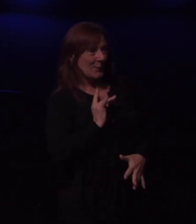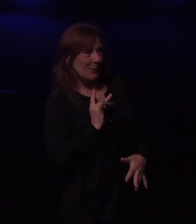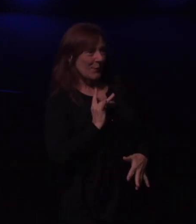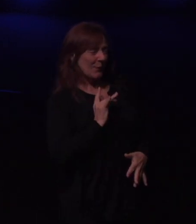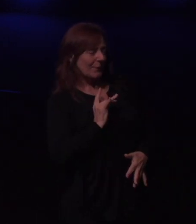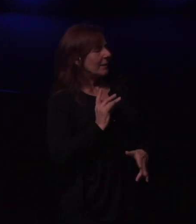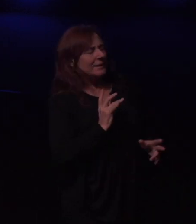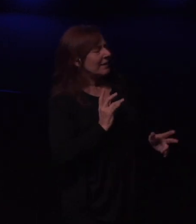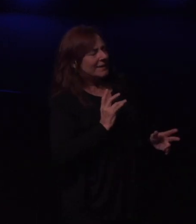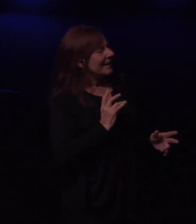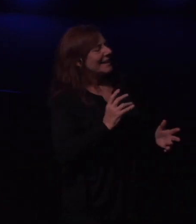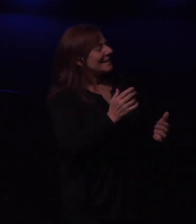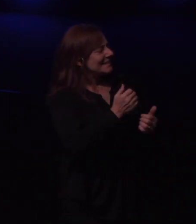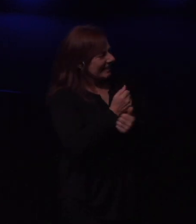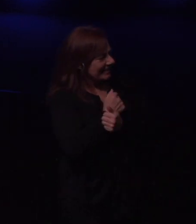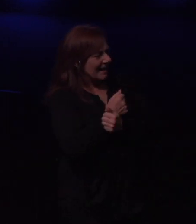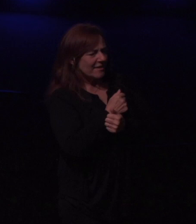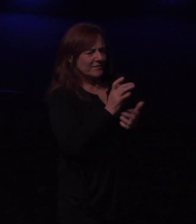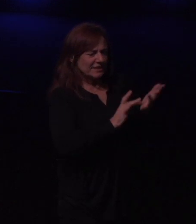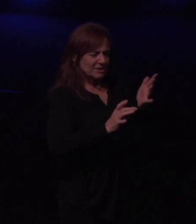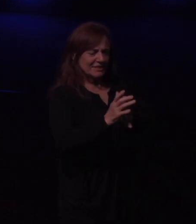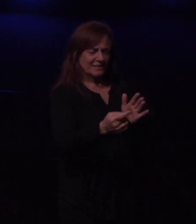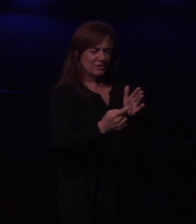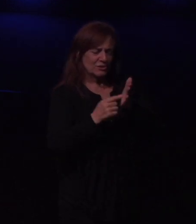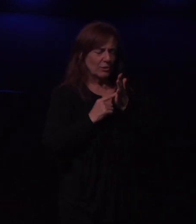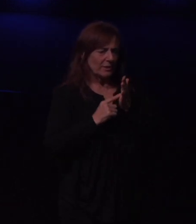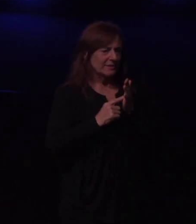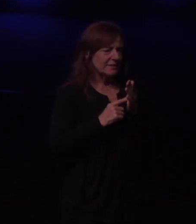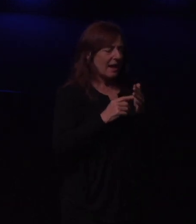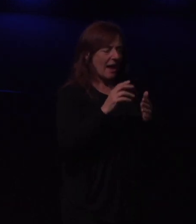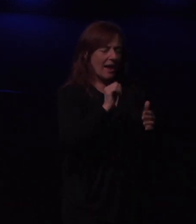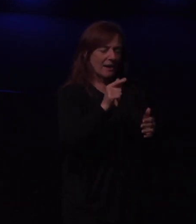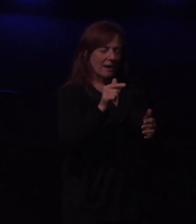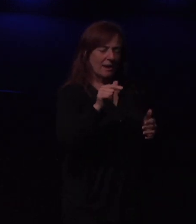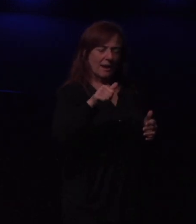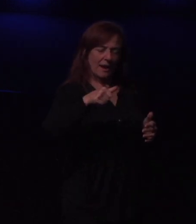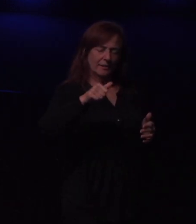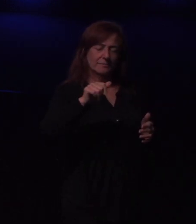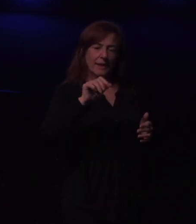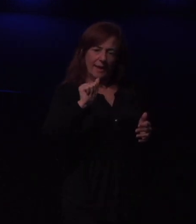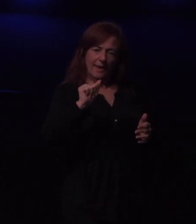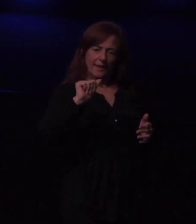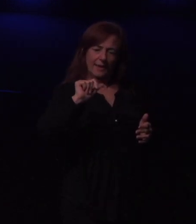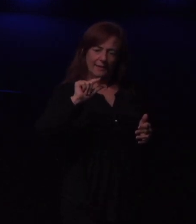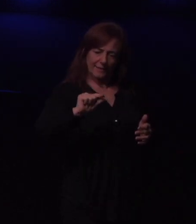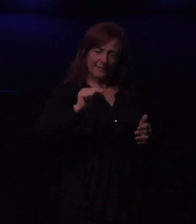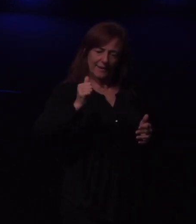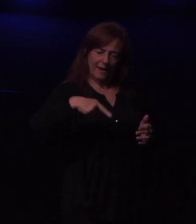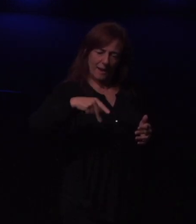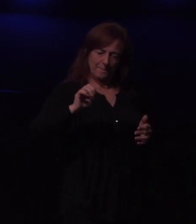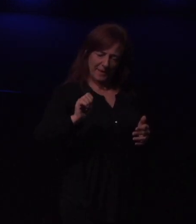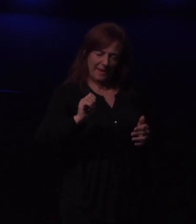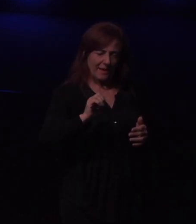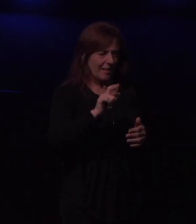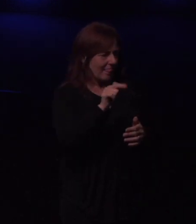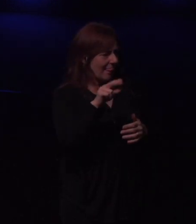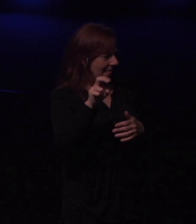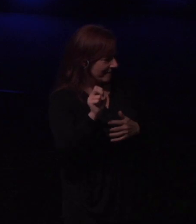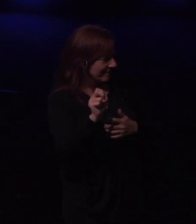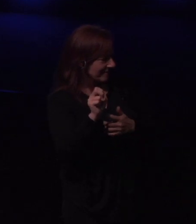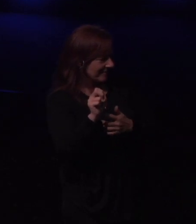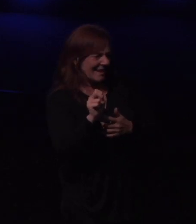It's the love that Jesus showed us. It's that Greek word agape love. It's that sacrificing love. Because